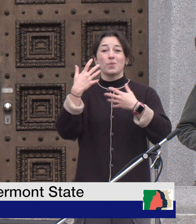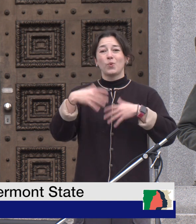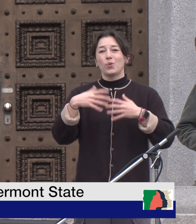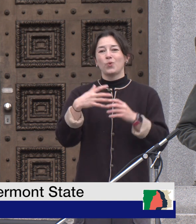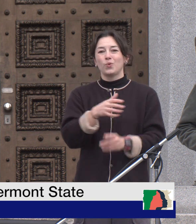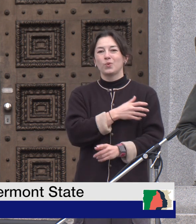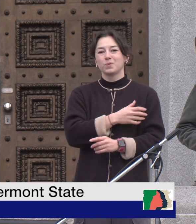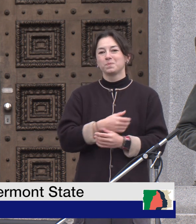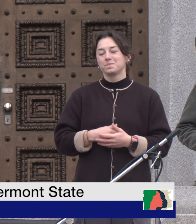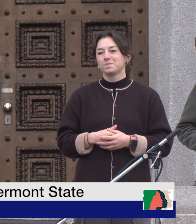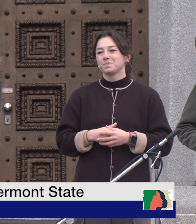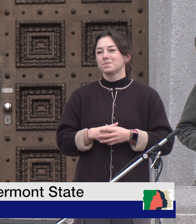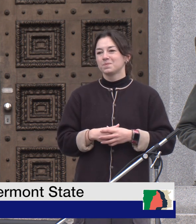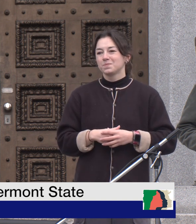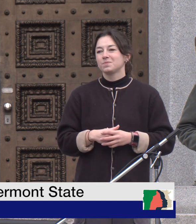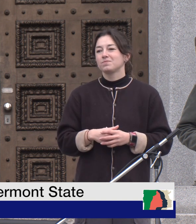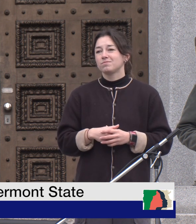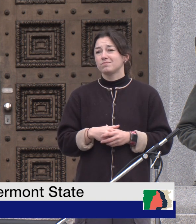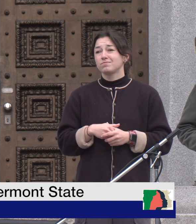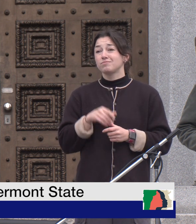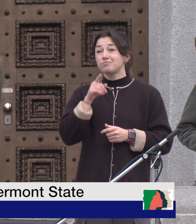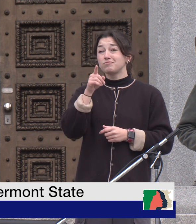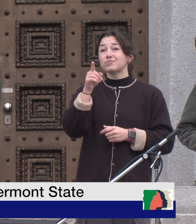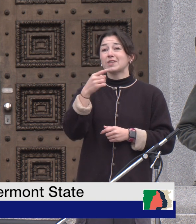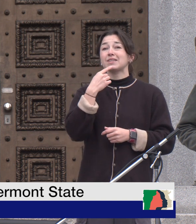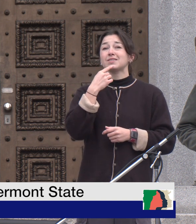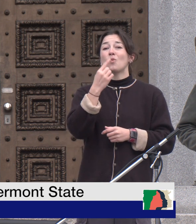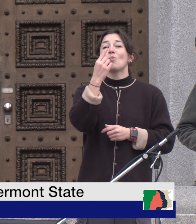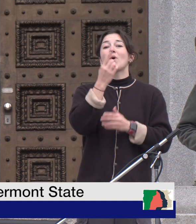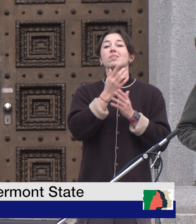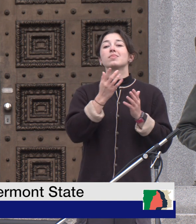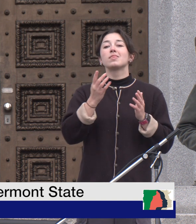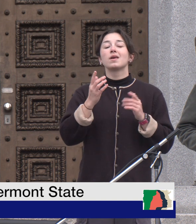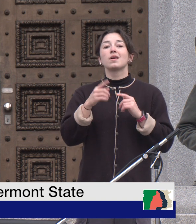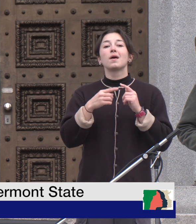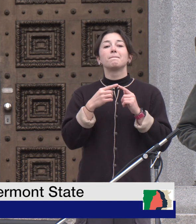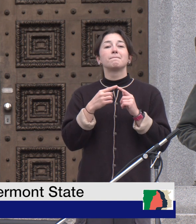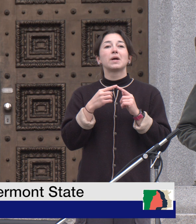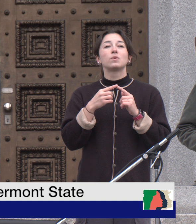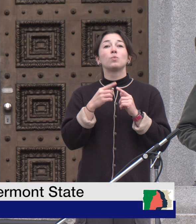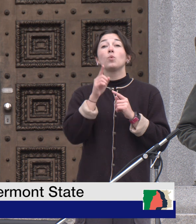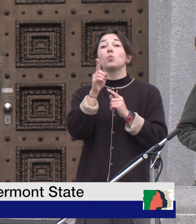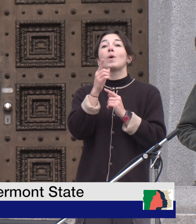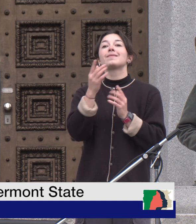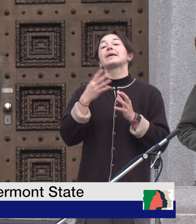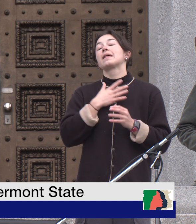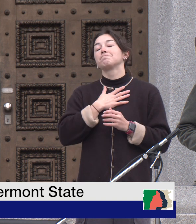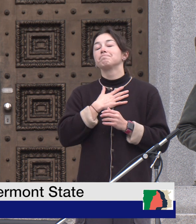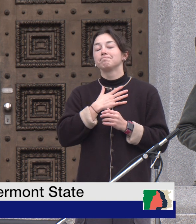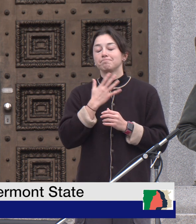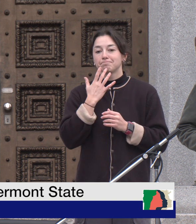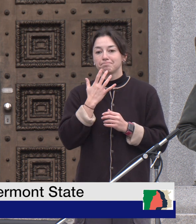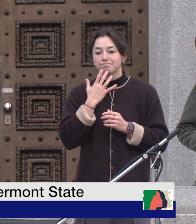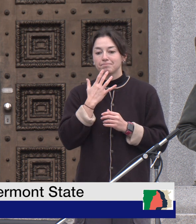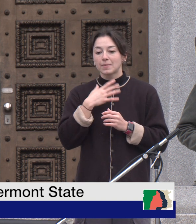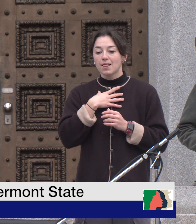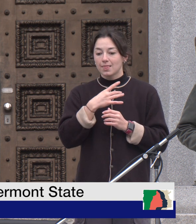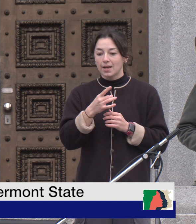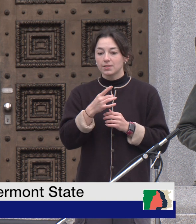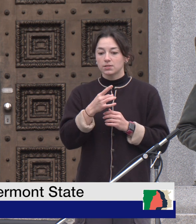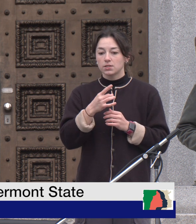And she said one thing amongst many things, but one of the things she said, take